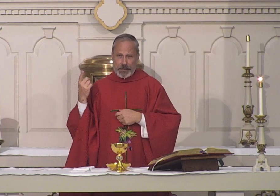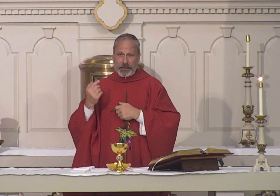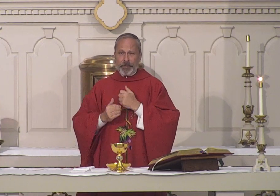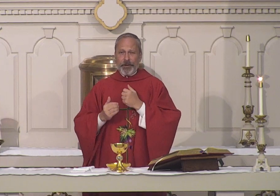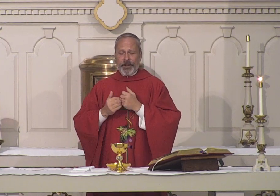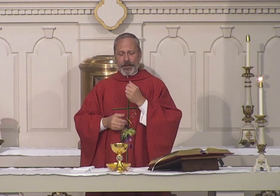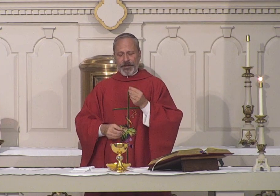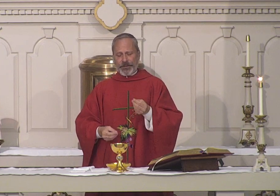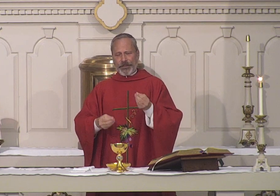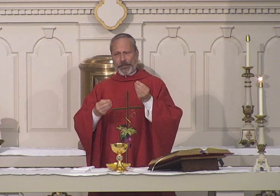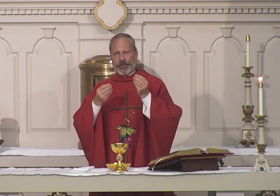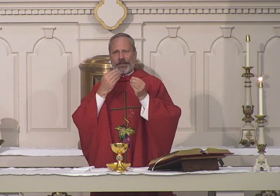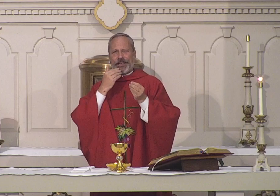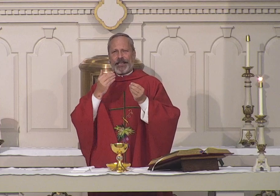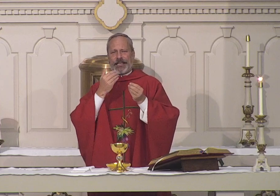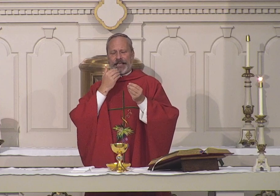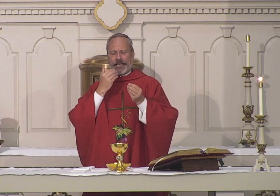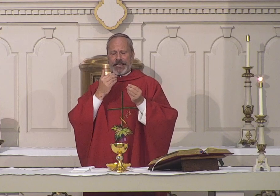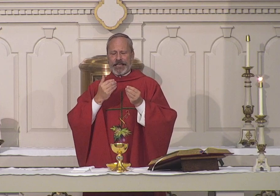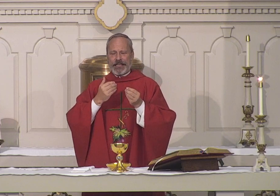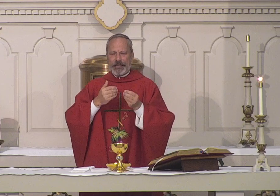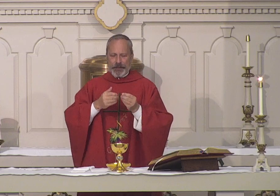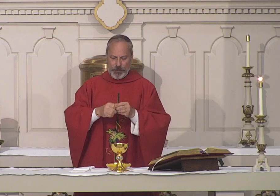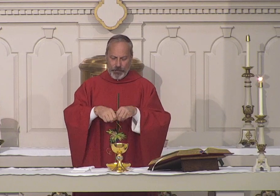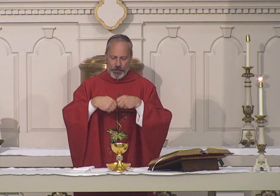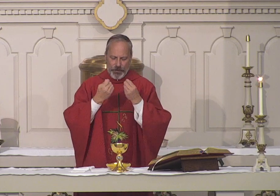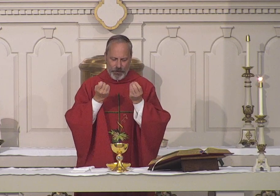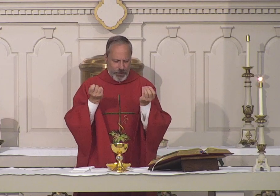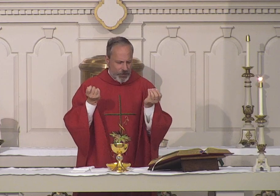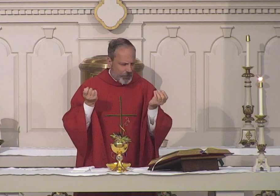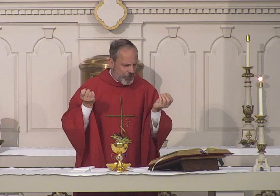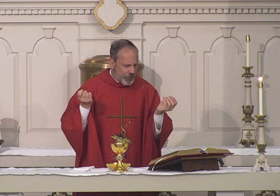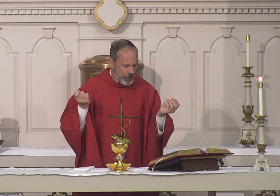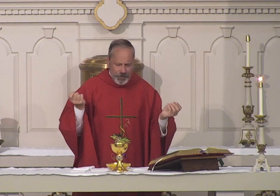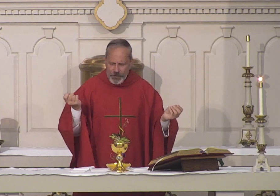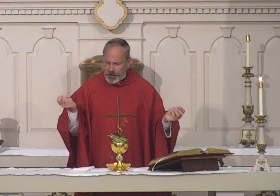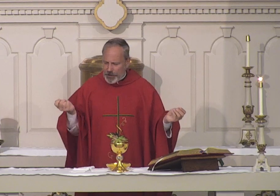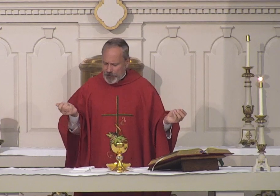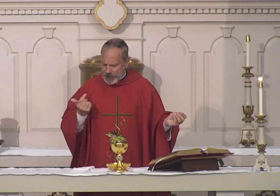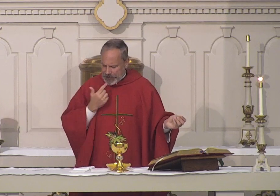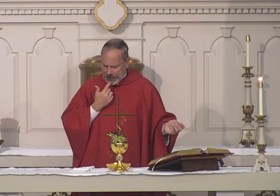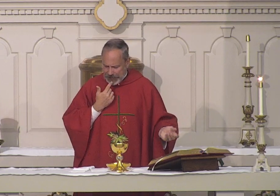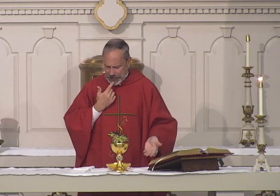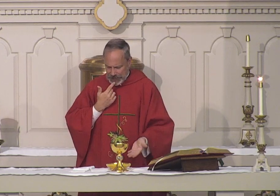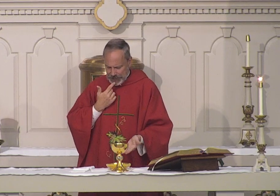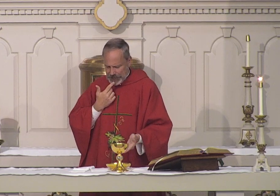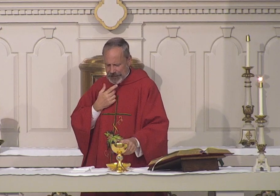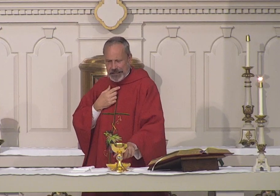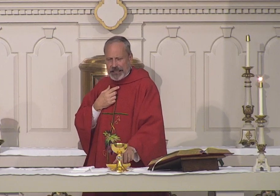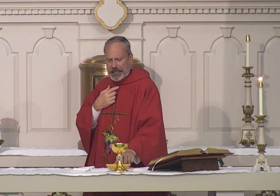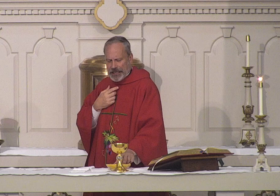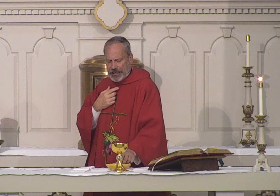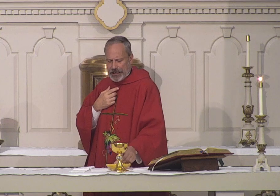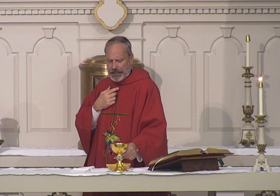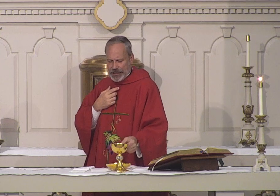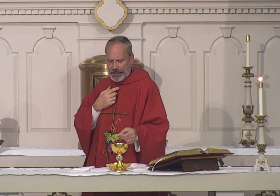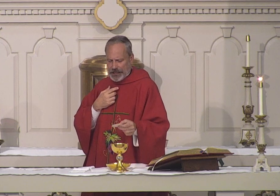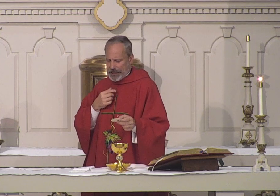and, giving thanks, broke it and gave it to his disciples, saying,